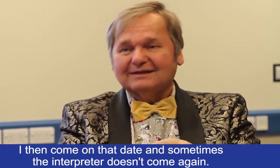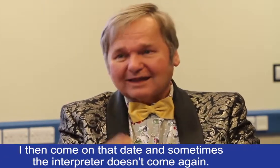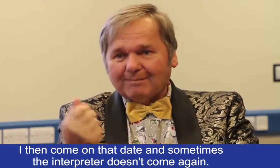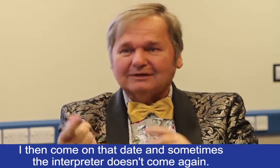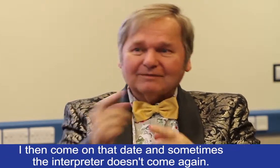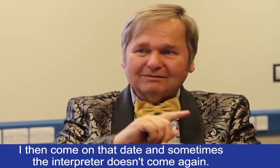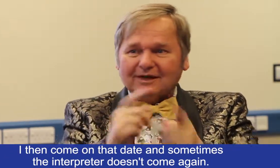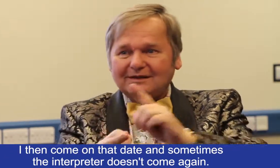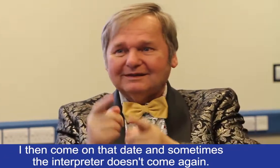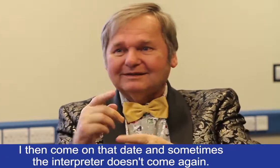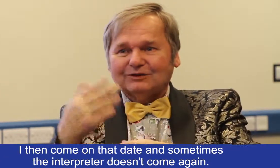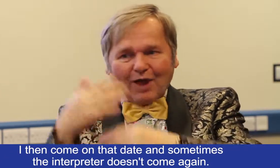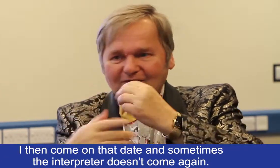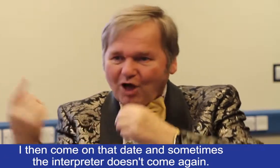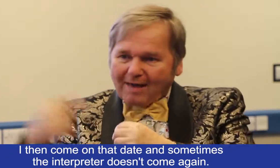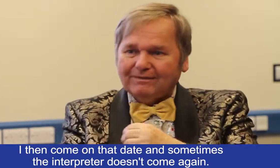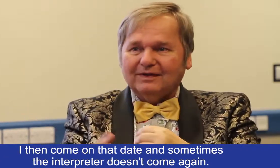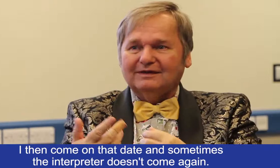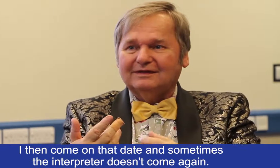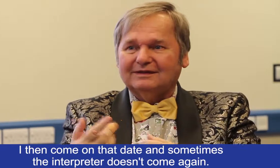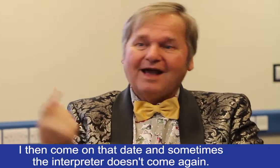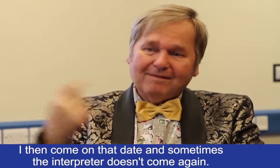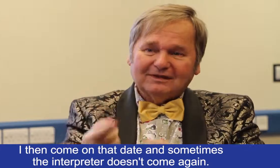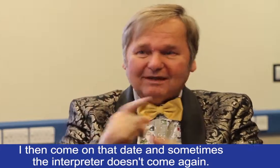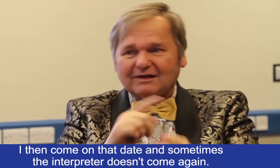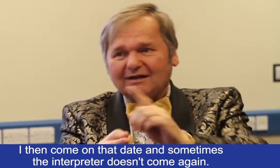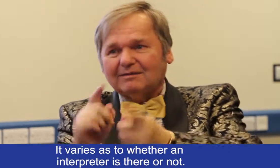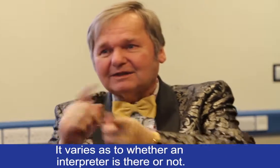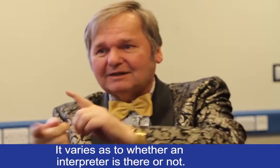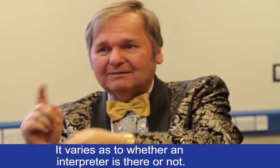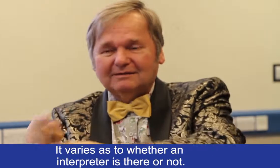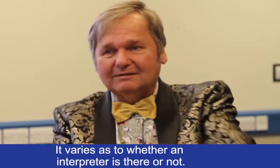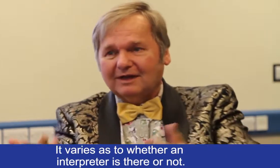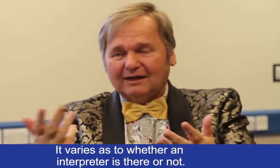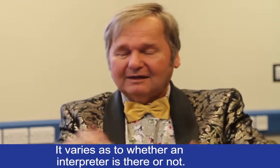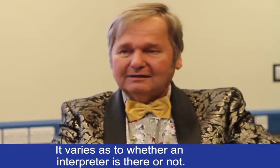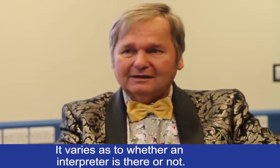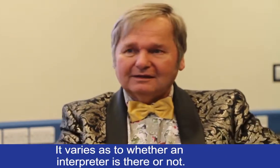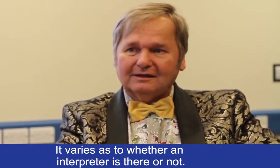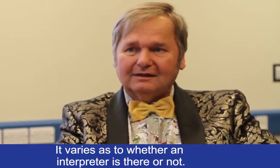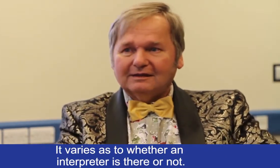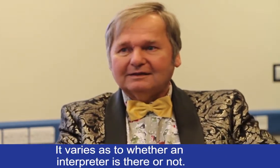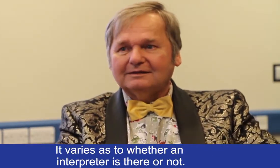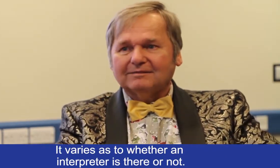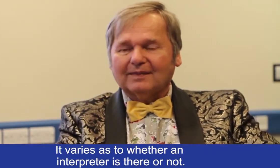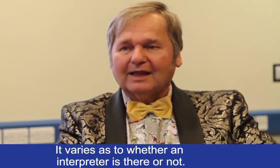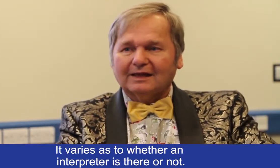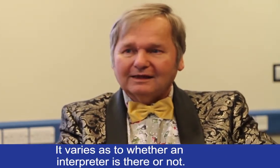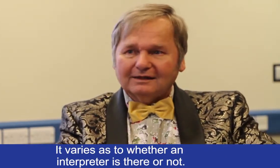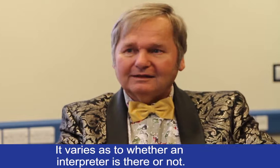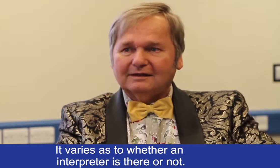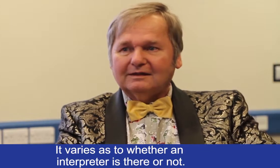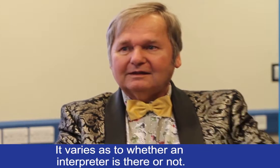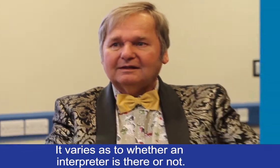that date, and sometimes the interpreter doesn't come again. It varies as to whether an interpreter